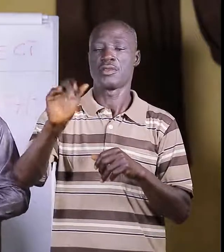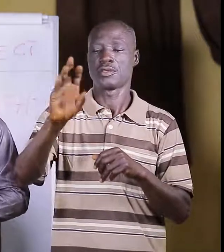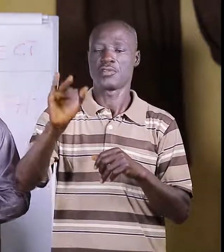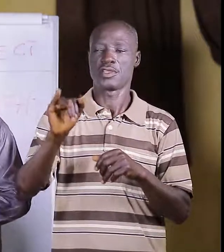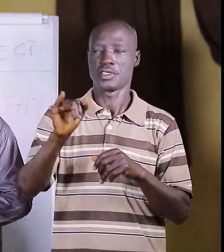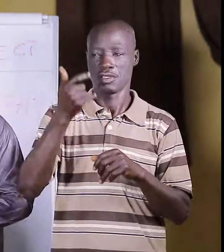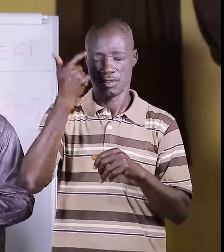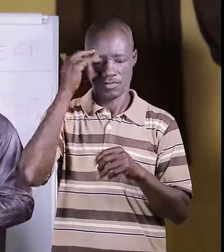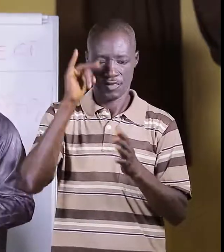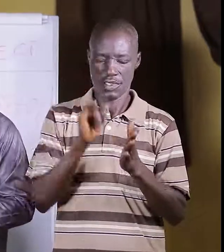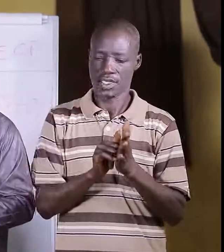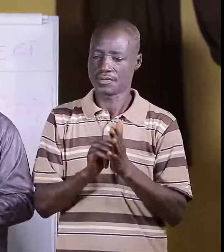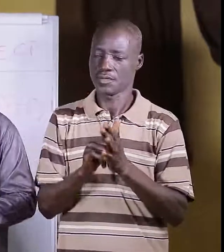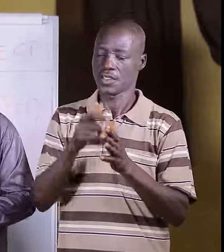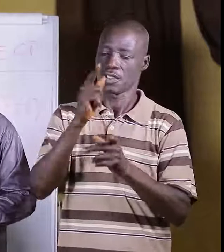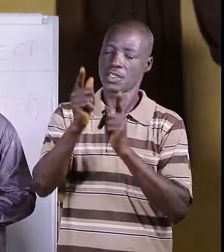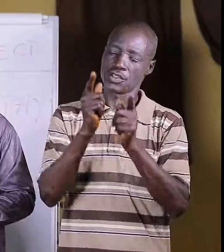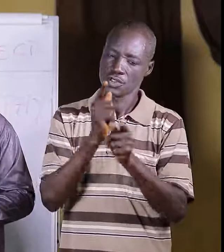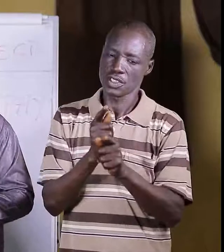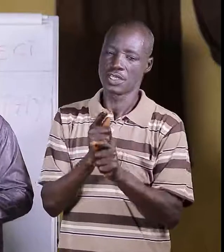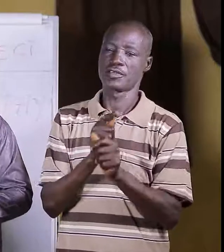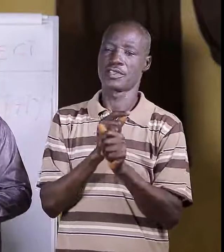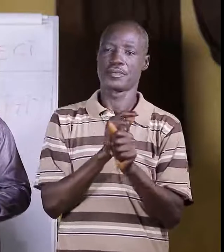As a result of that, geography